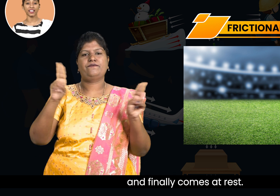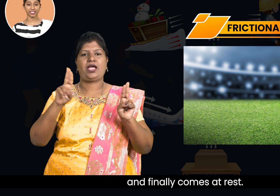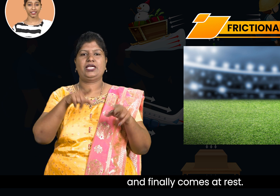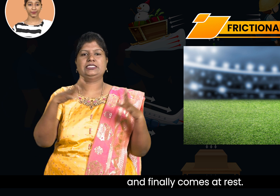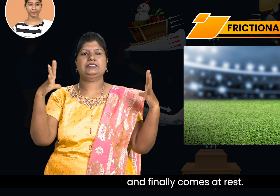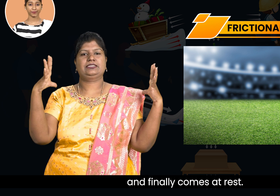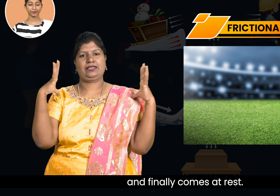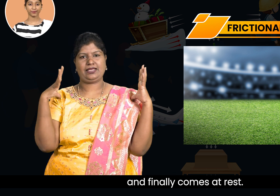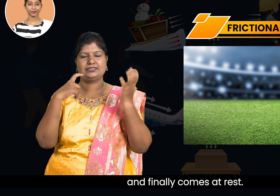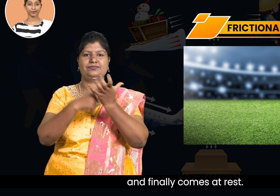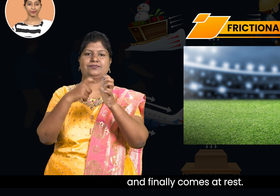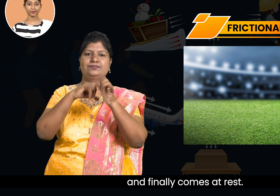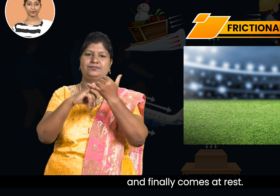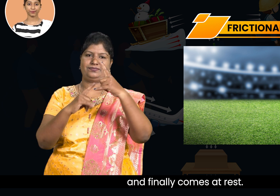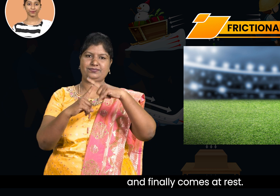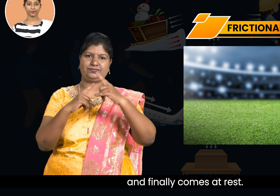at rest.